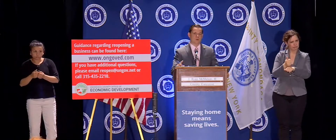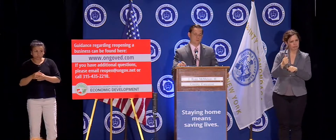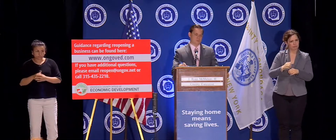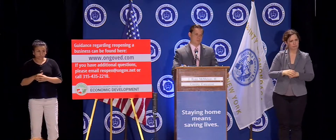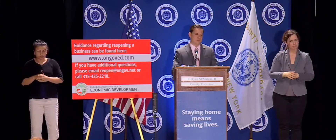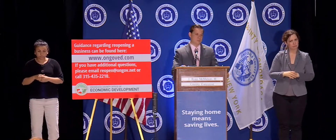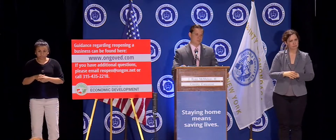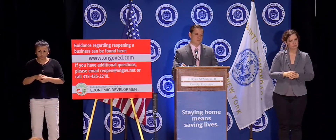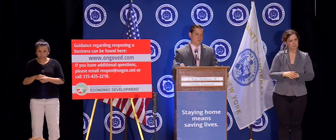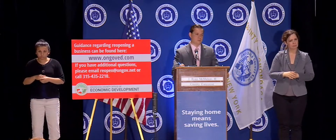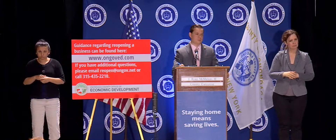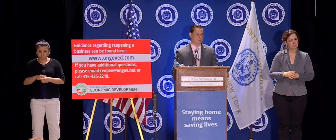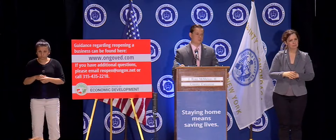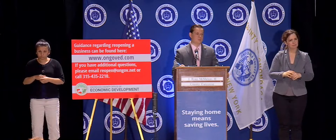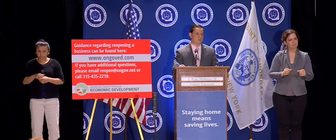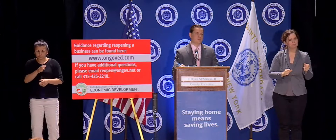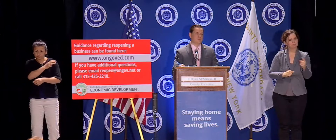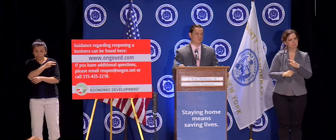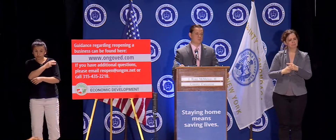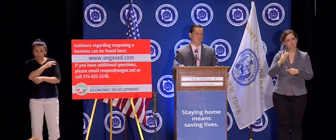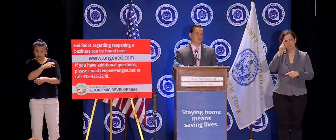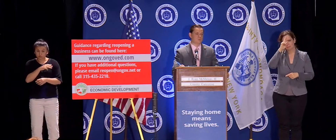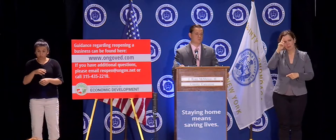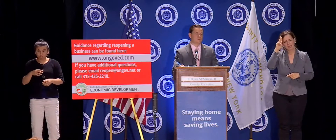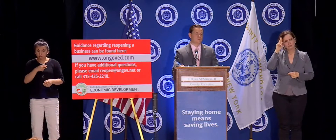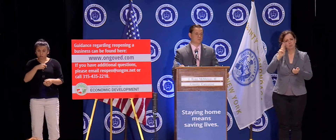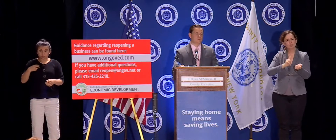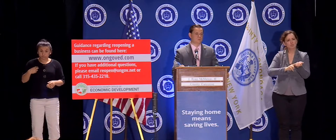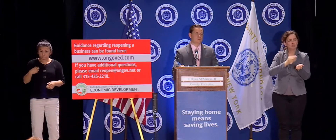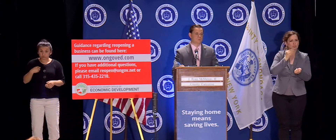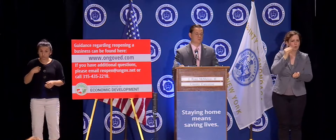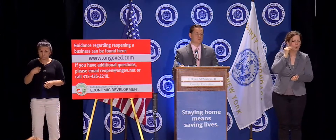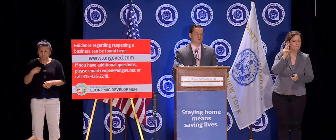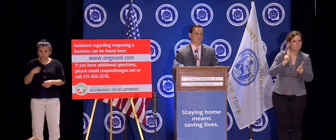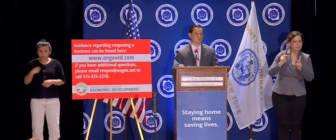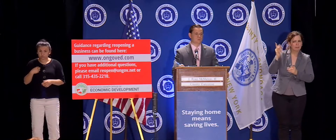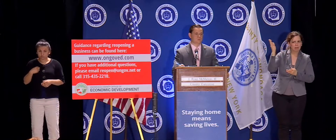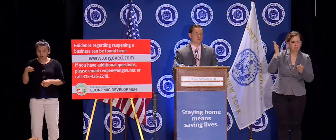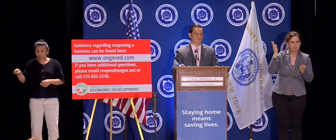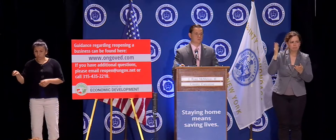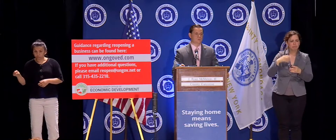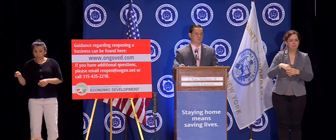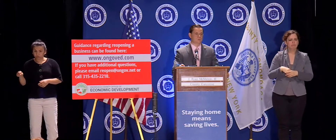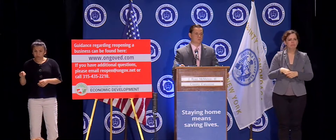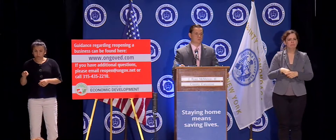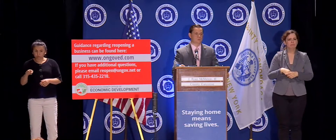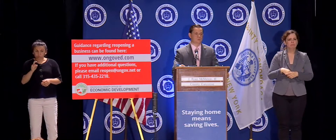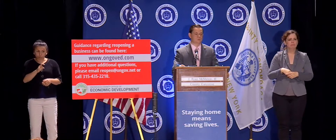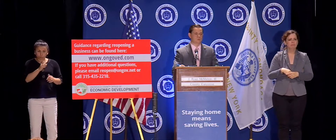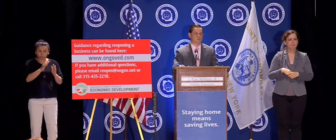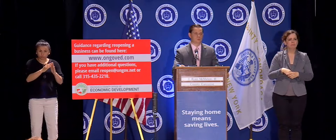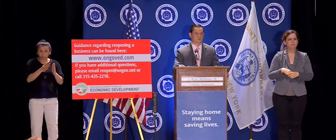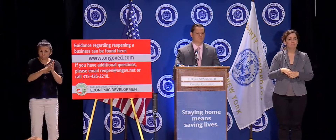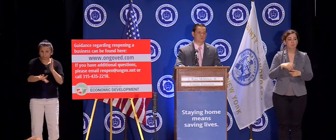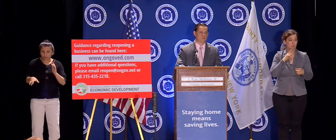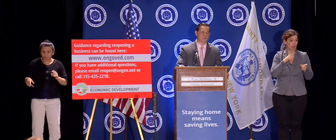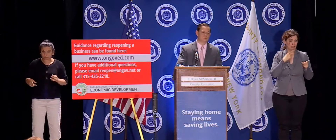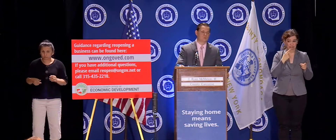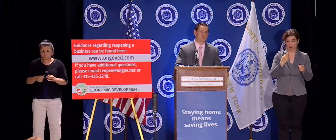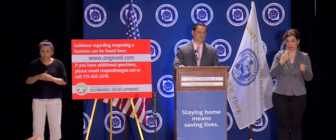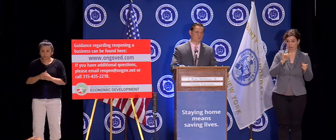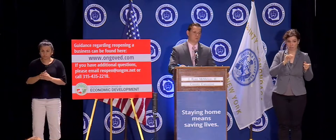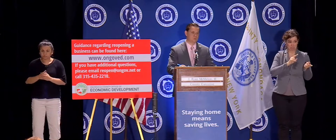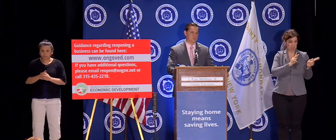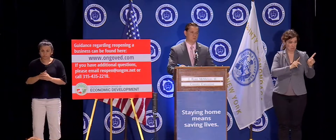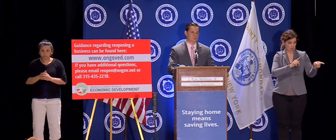the hospitals that are nursing home residents, are they people who you say shouldn't have gone in the first place and that